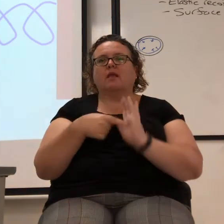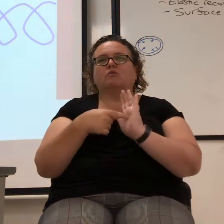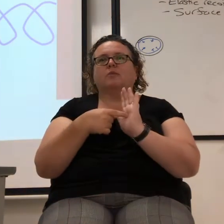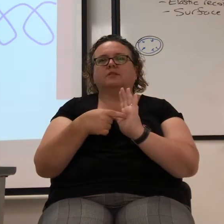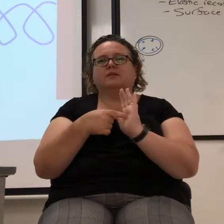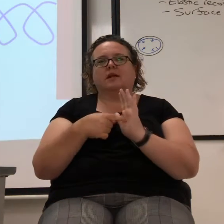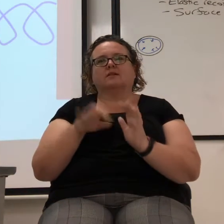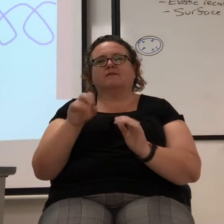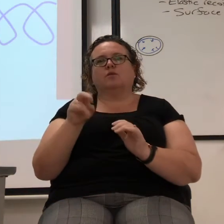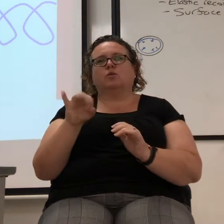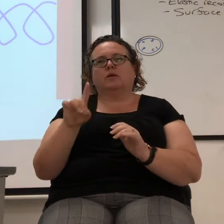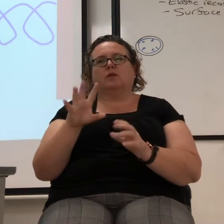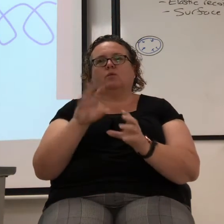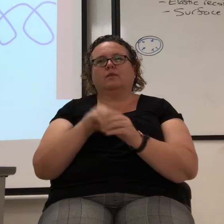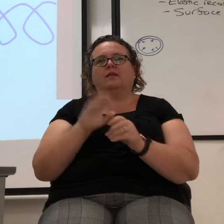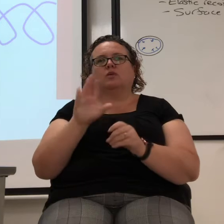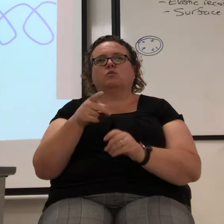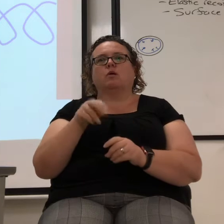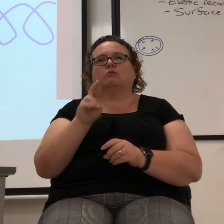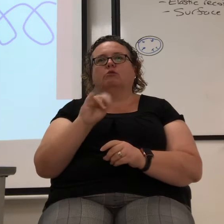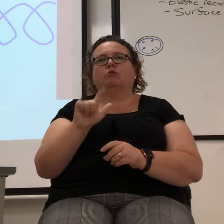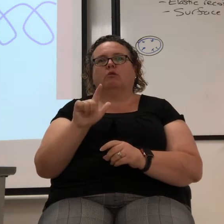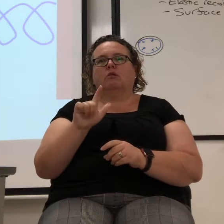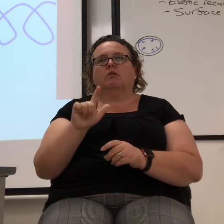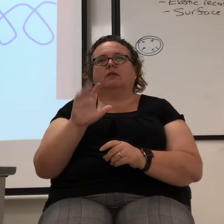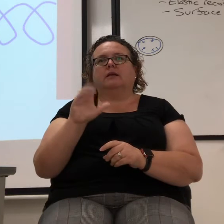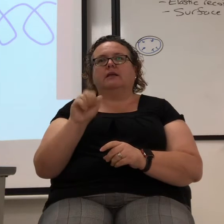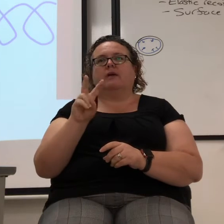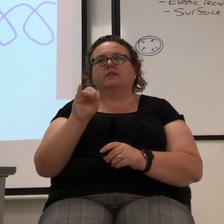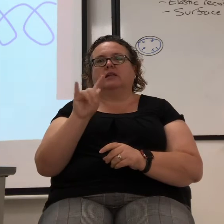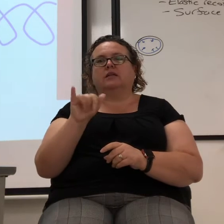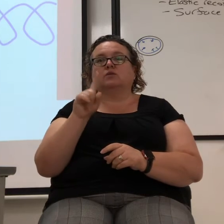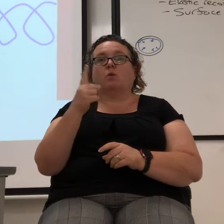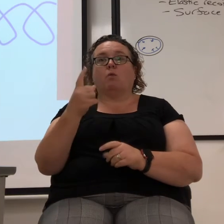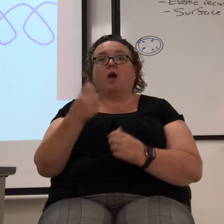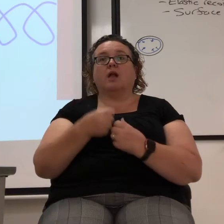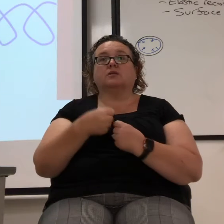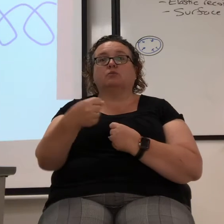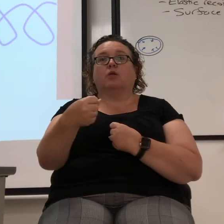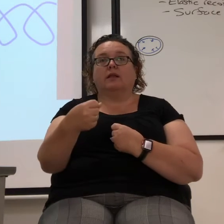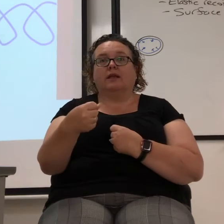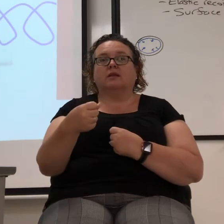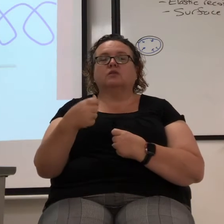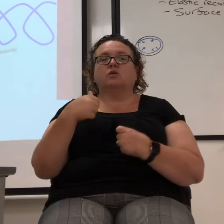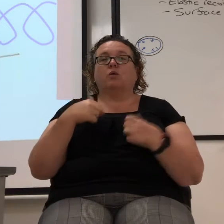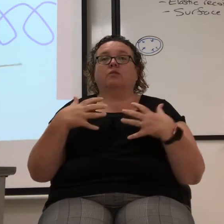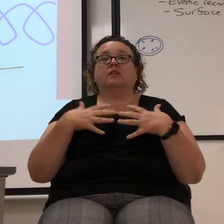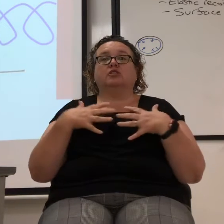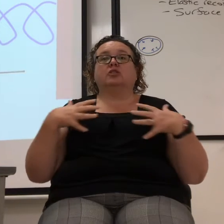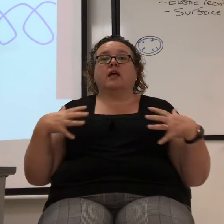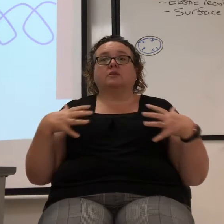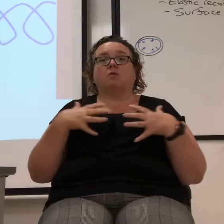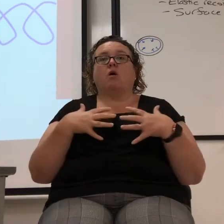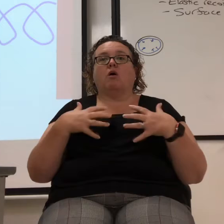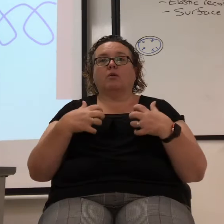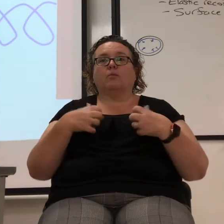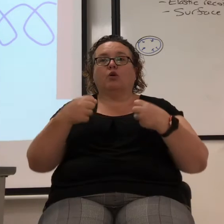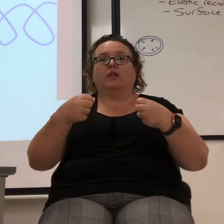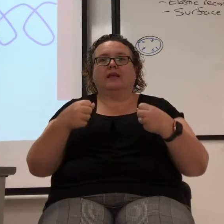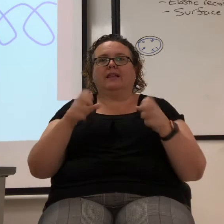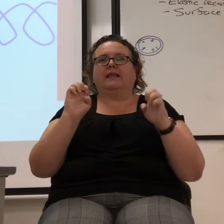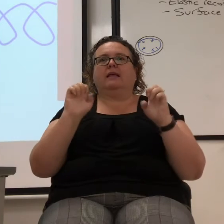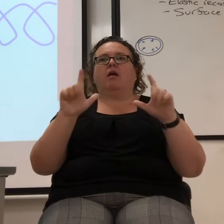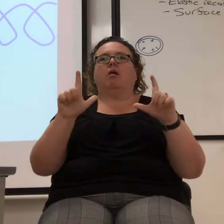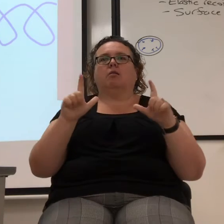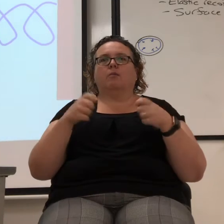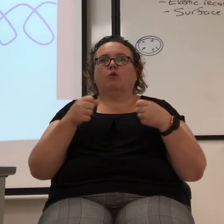pleural cavity. And so one spring is pulling this way. So the chest wall forces are the EL, but in this